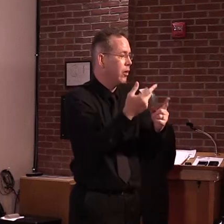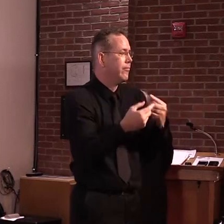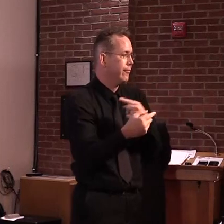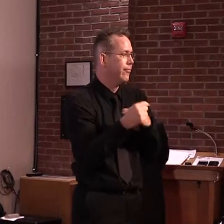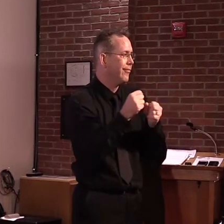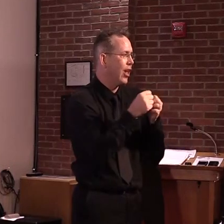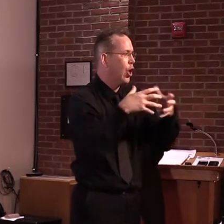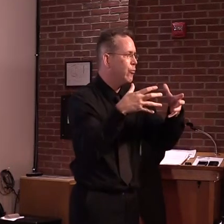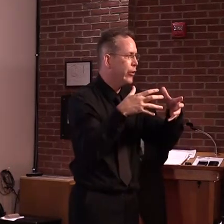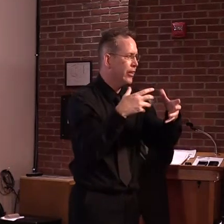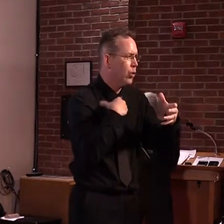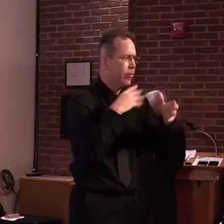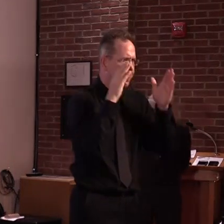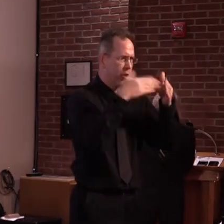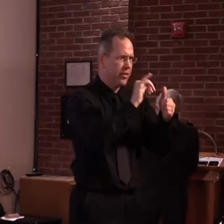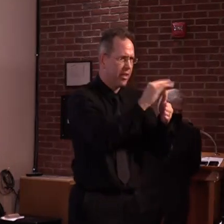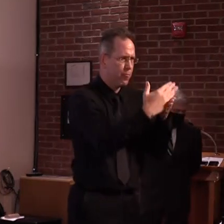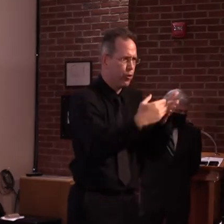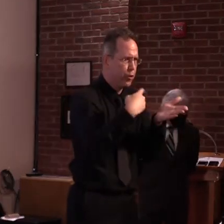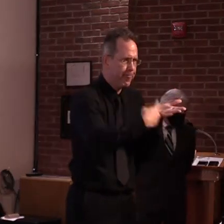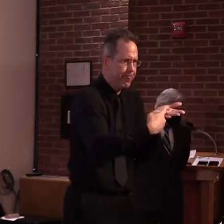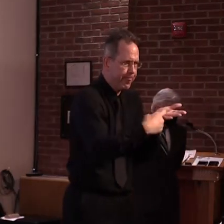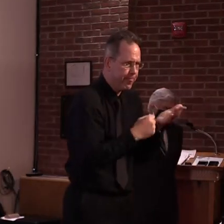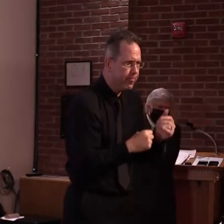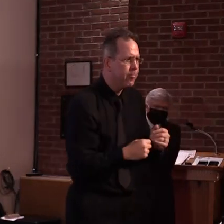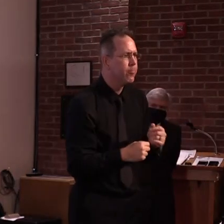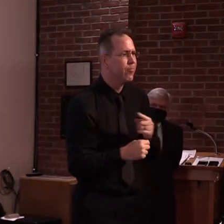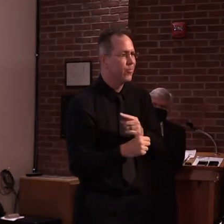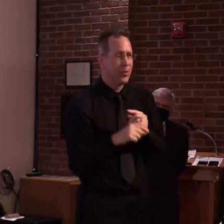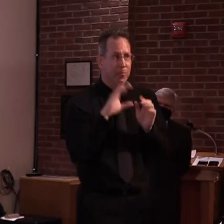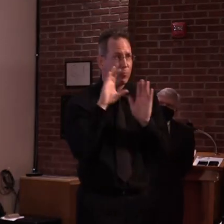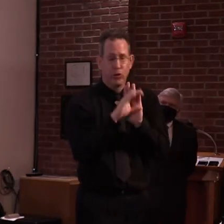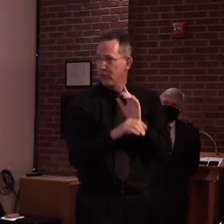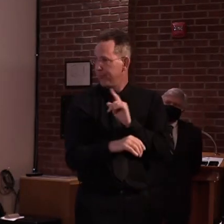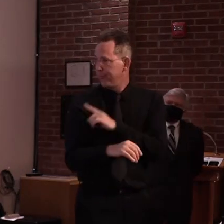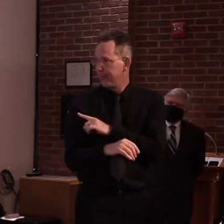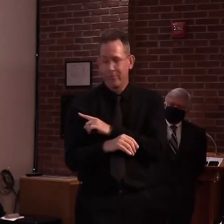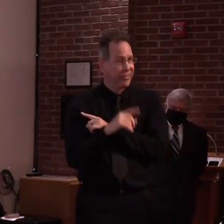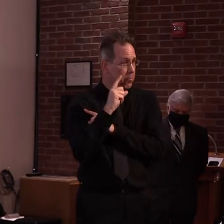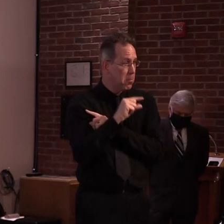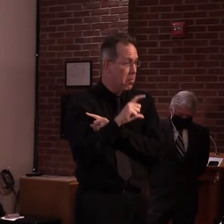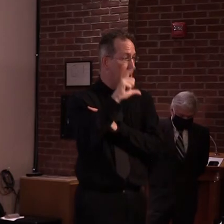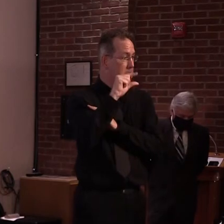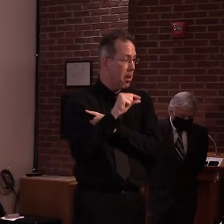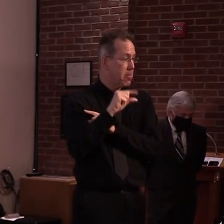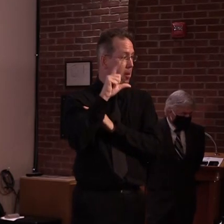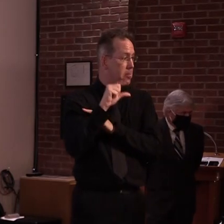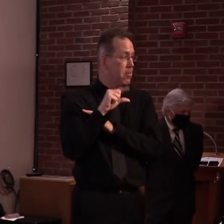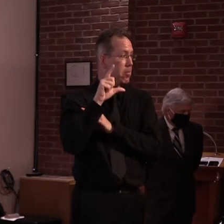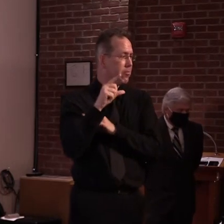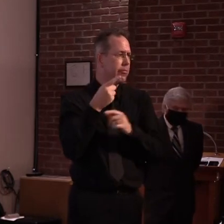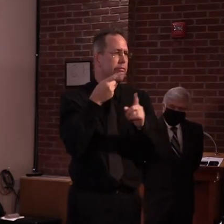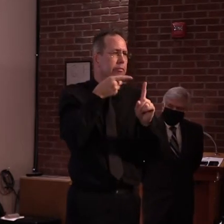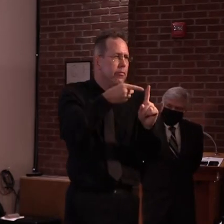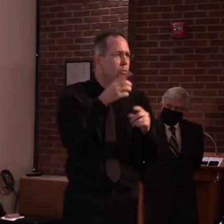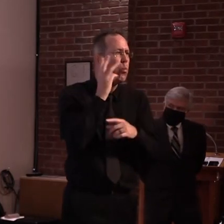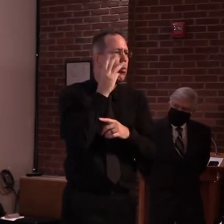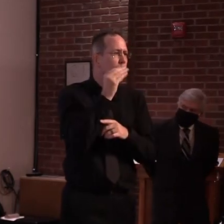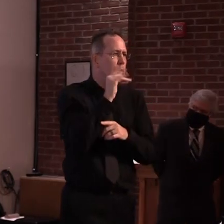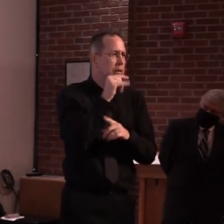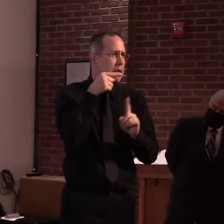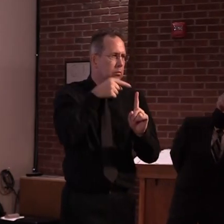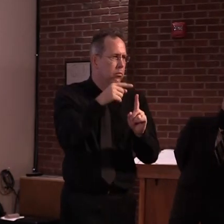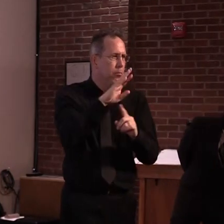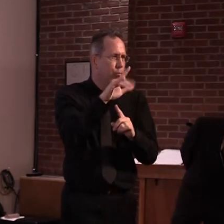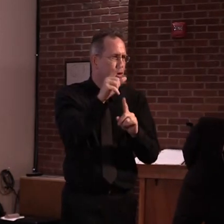week. Over the past week, we saw 84 new confirmed cases in Vermont, with at least 38 of those cases traced